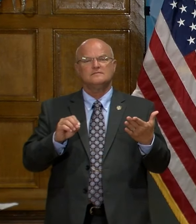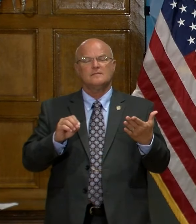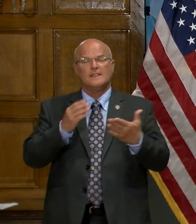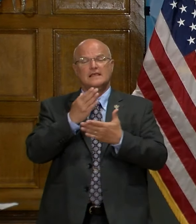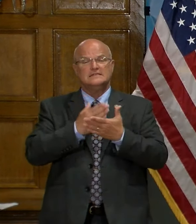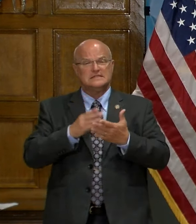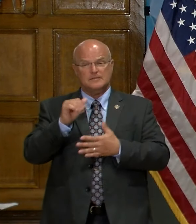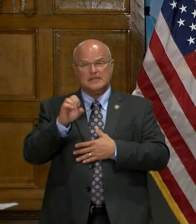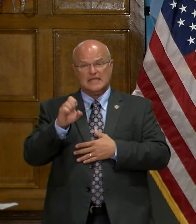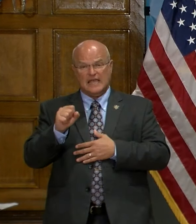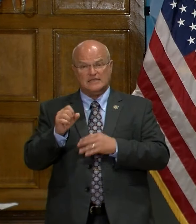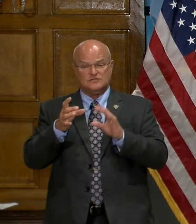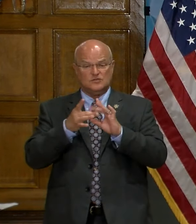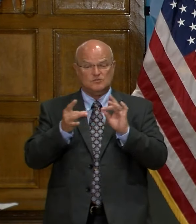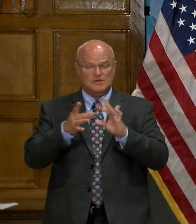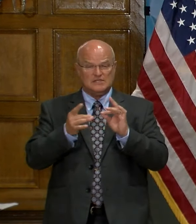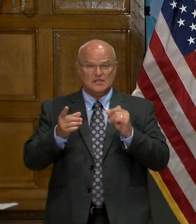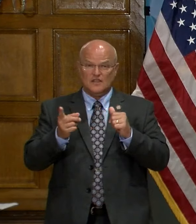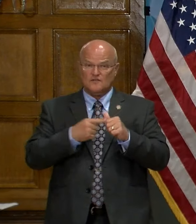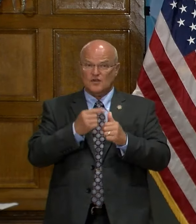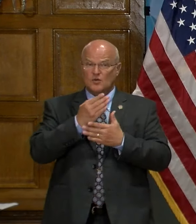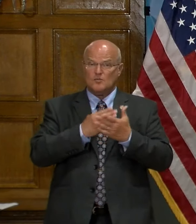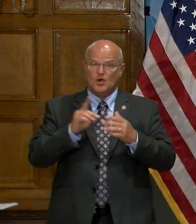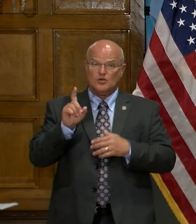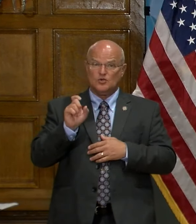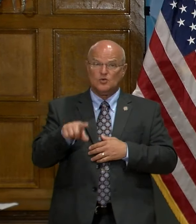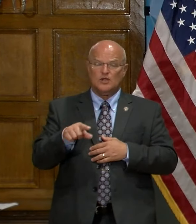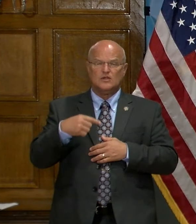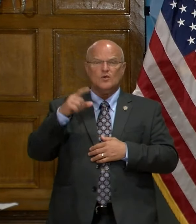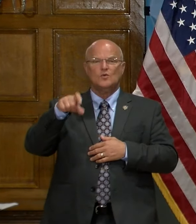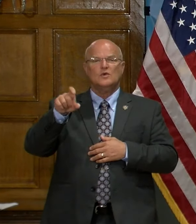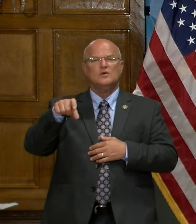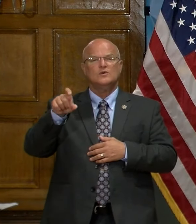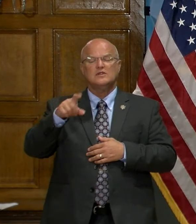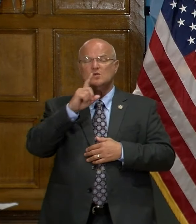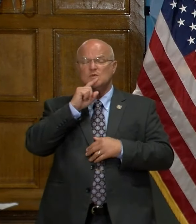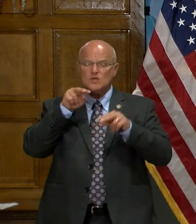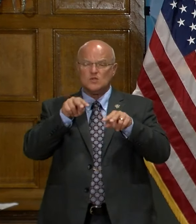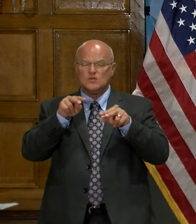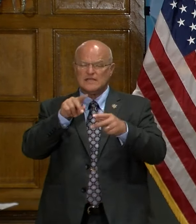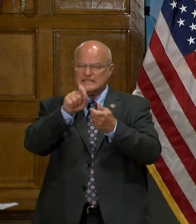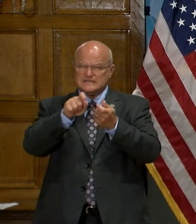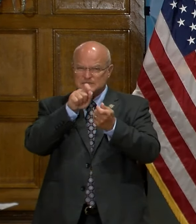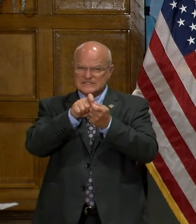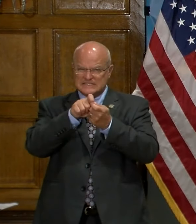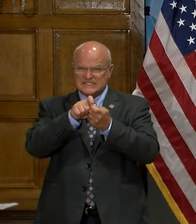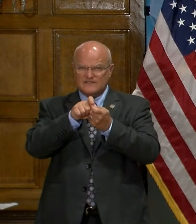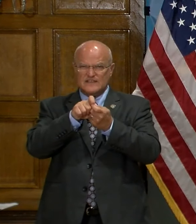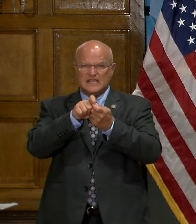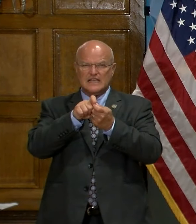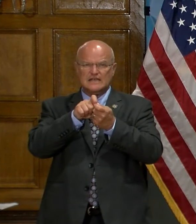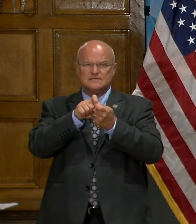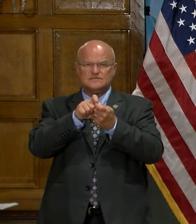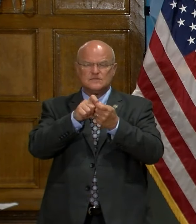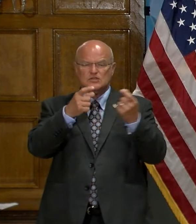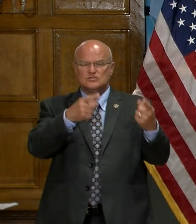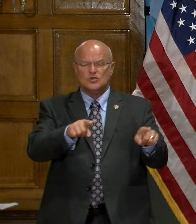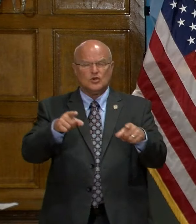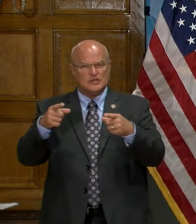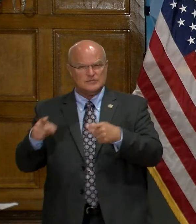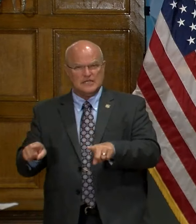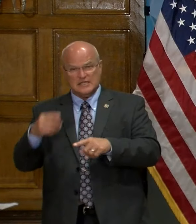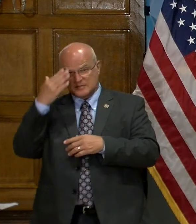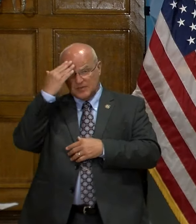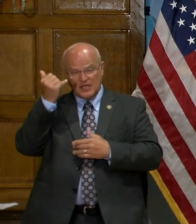in some of the cases that you're mentioning in the first part of your question, we would need to really look at the specific